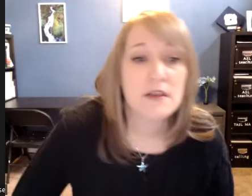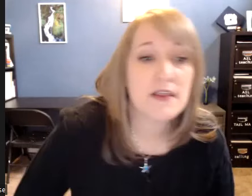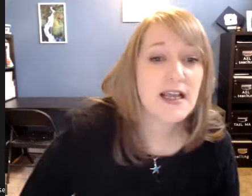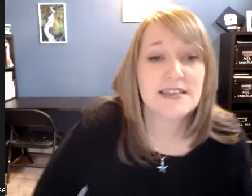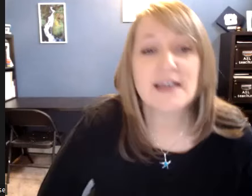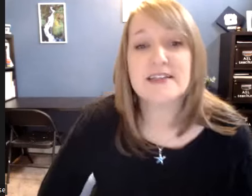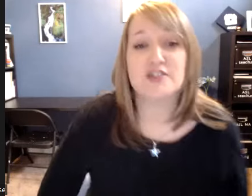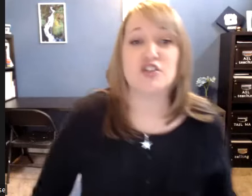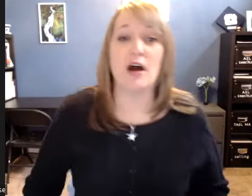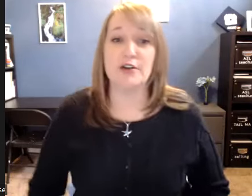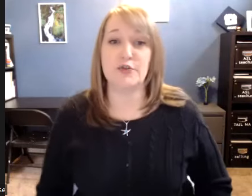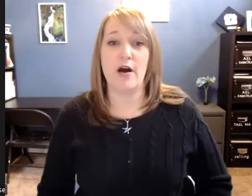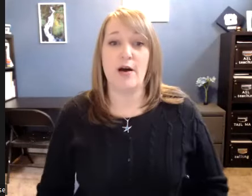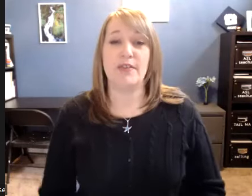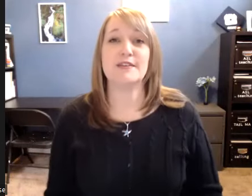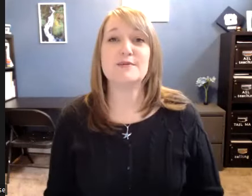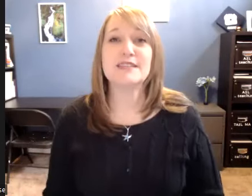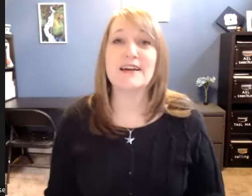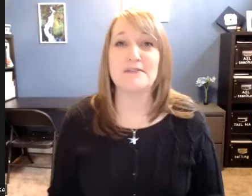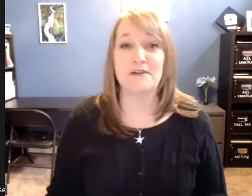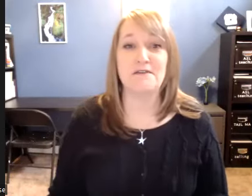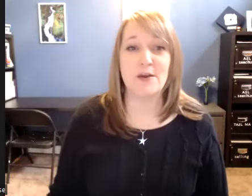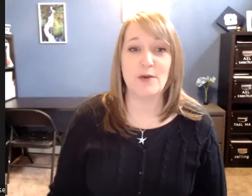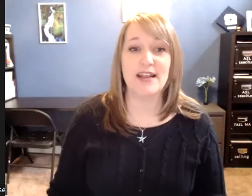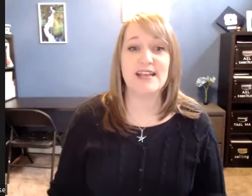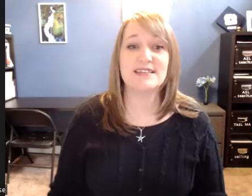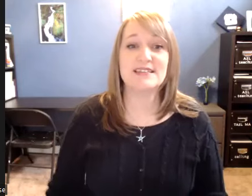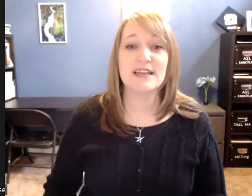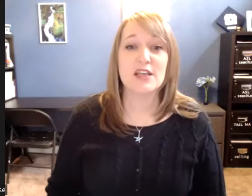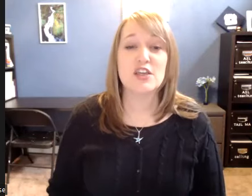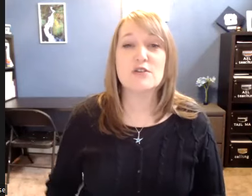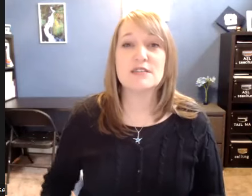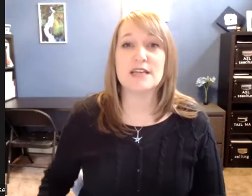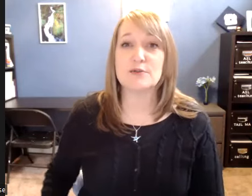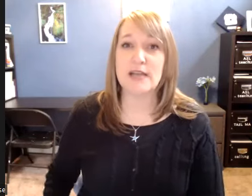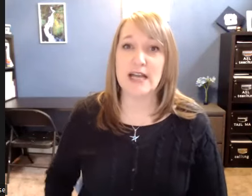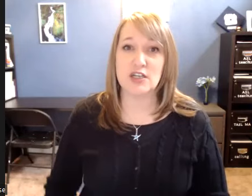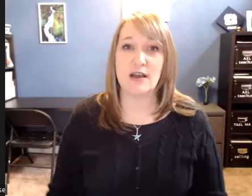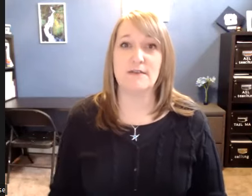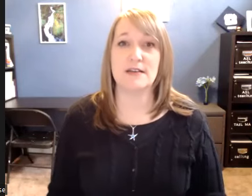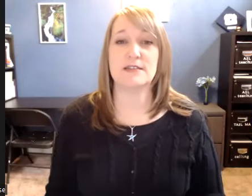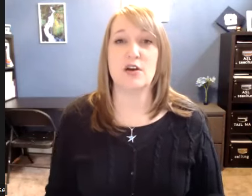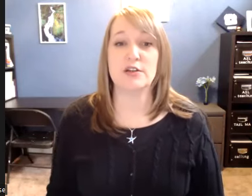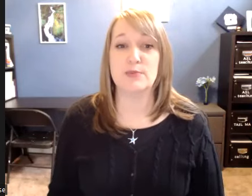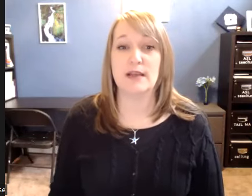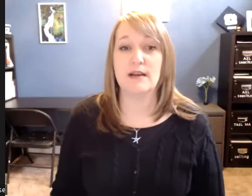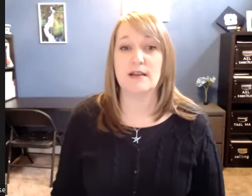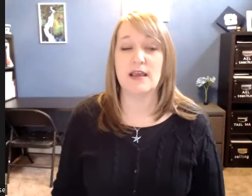The next sign is jaw drop. This one's kind of a fun one. It's used as a reaction of astonishment. Like